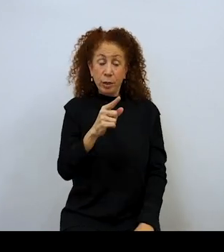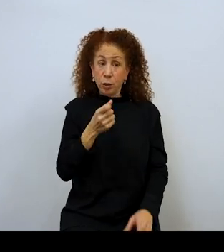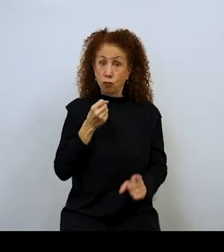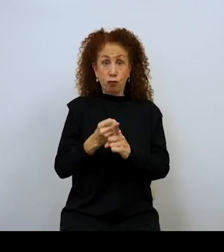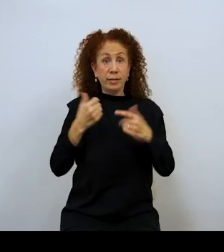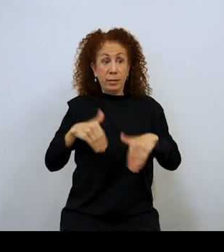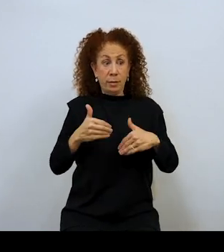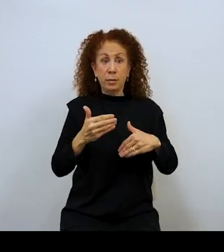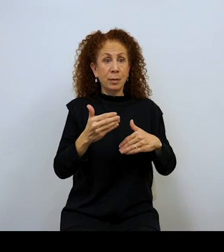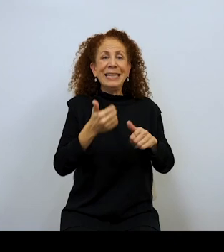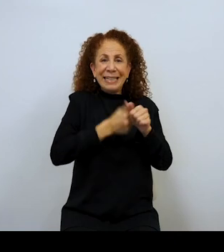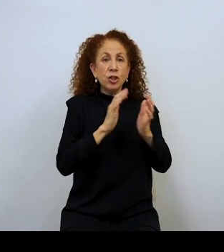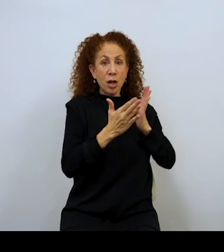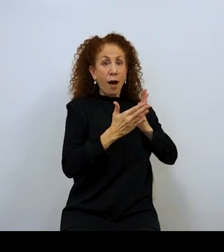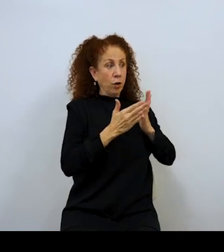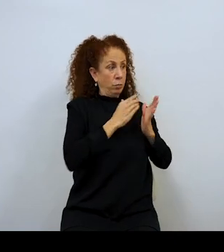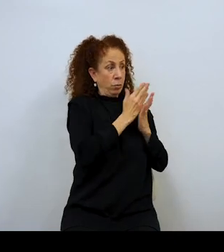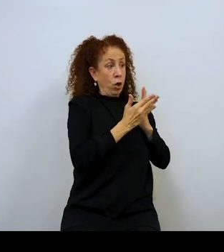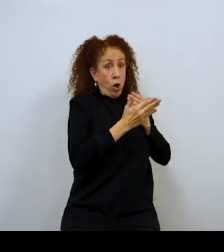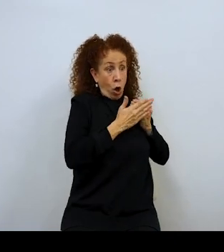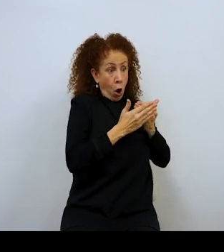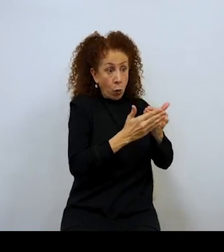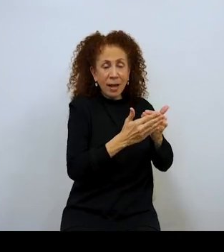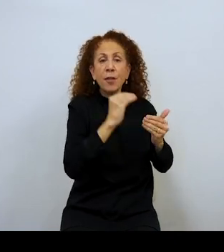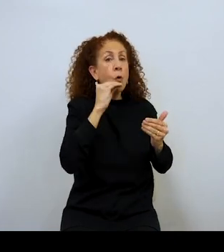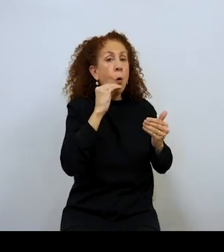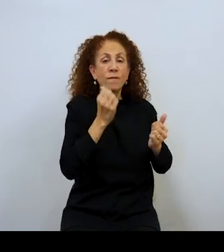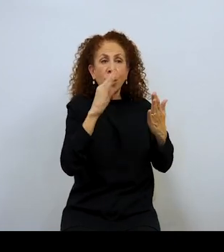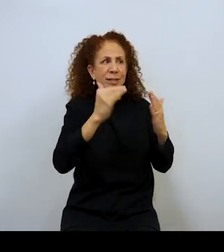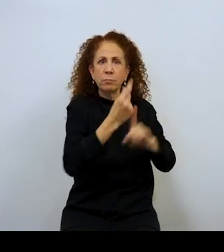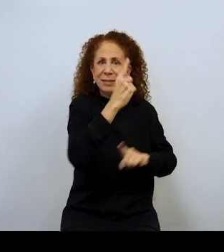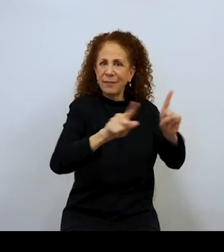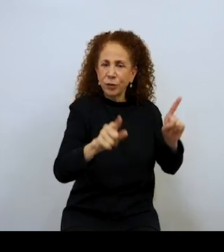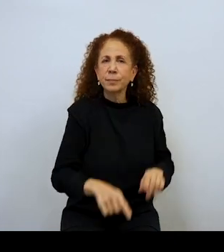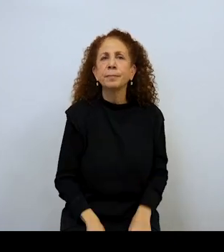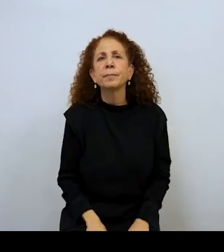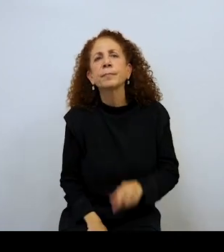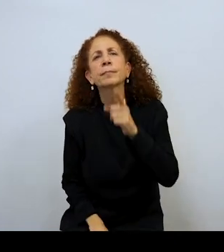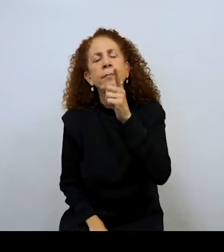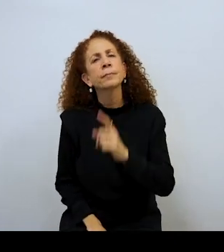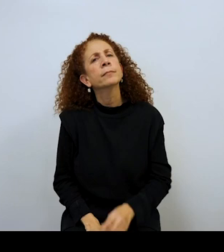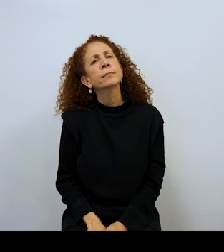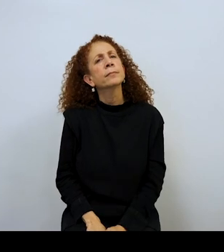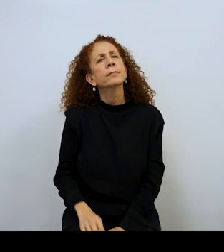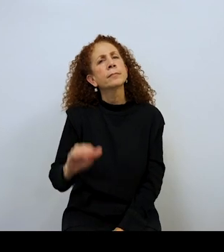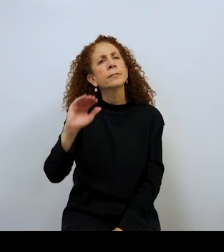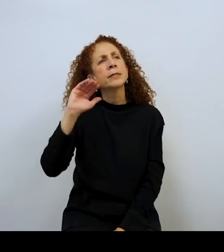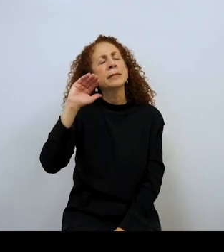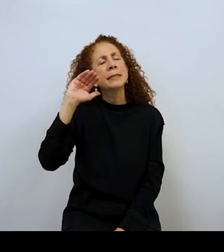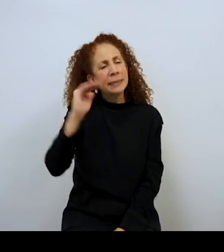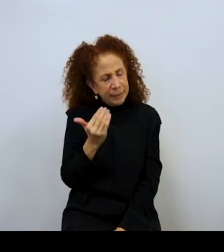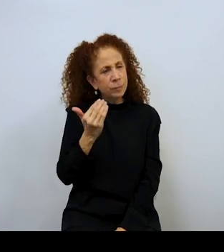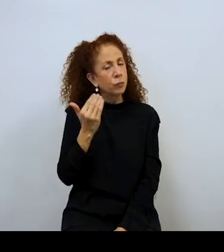between each of your novels before Homefire and then Homefire. It is. I mean, I seem to, for some peculiar reason, I do come back a lot